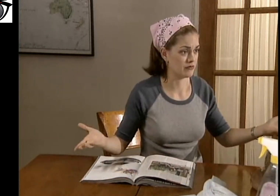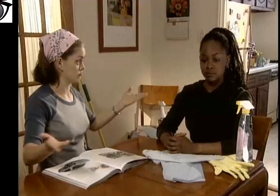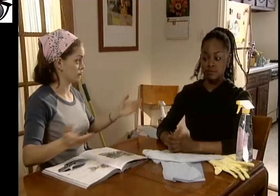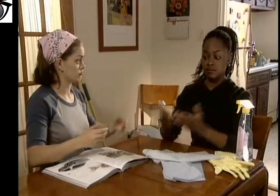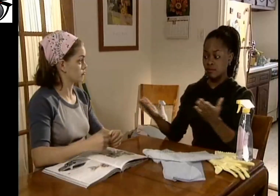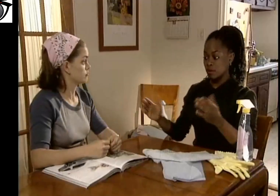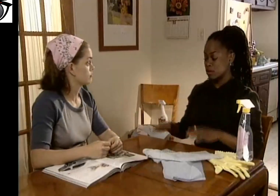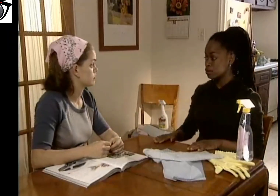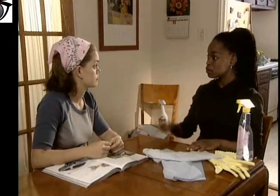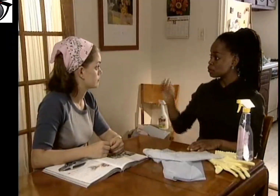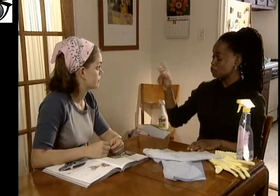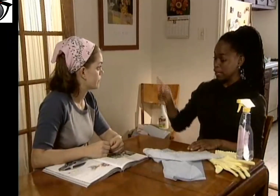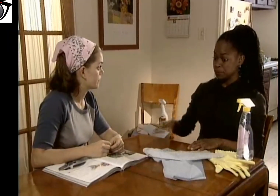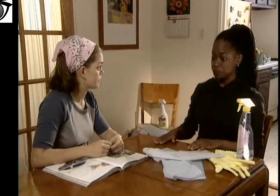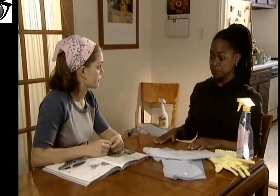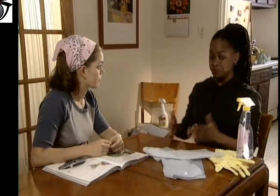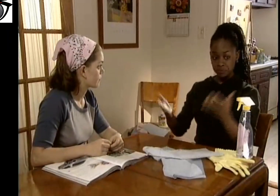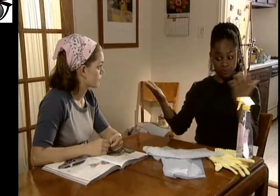living room?